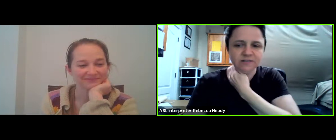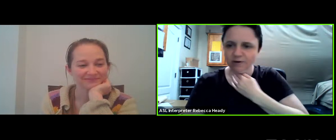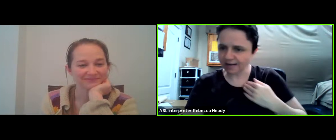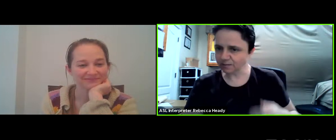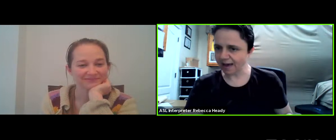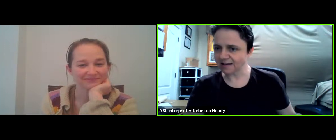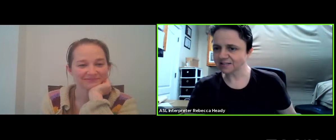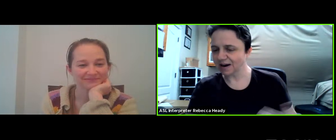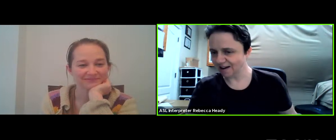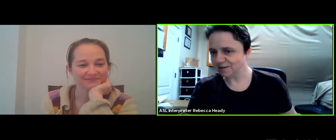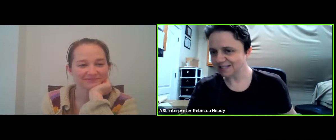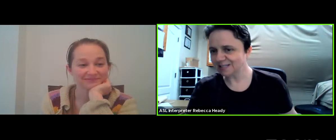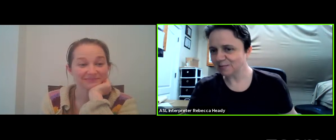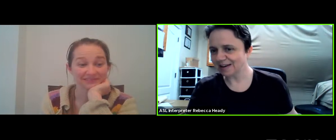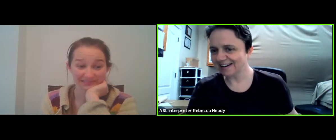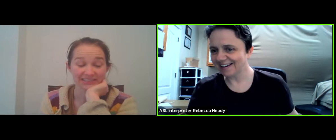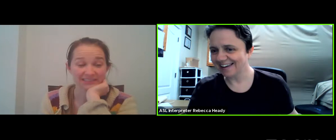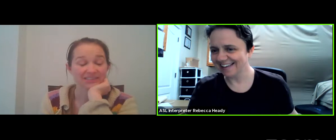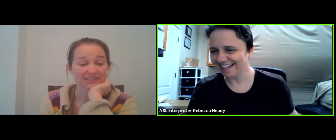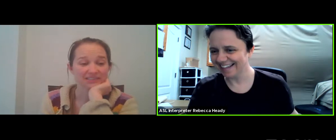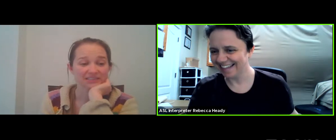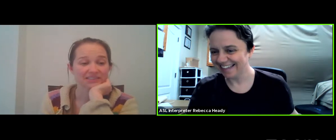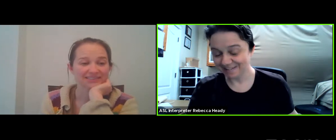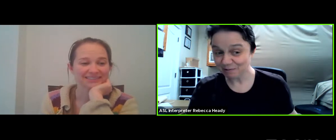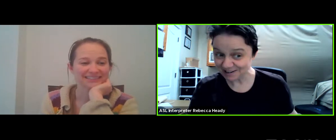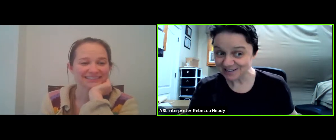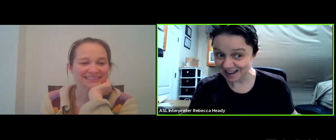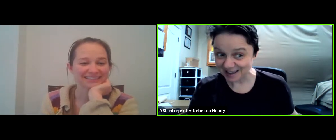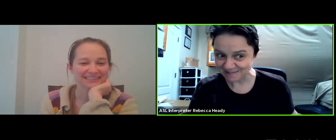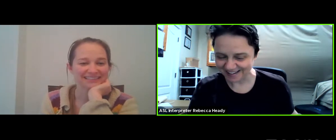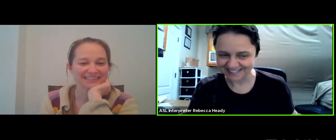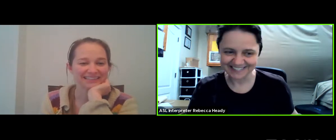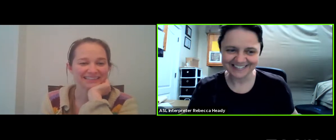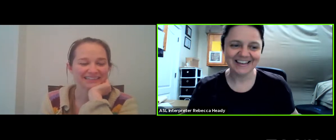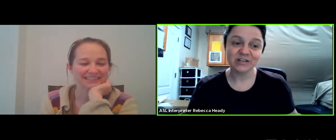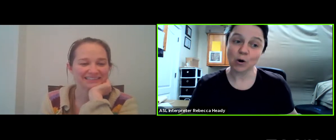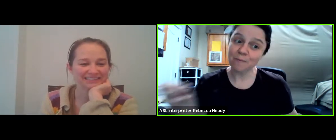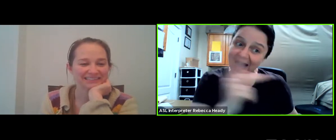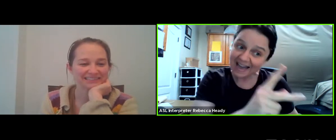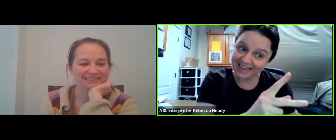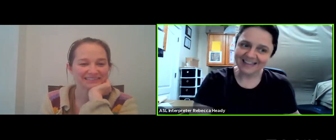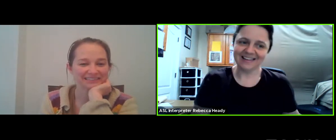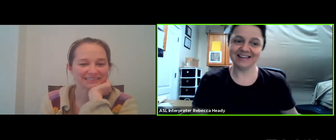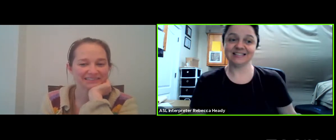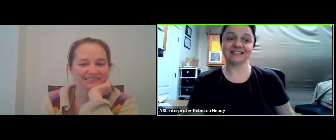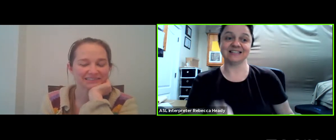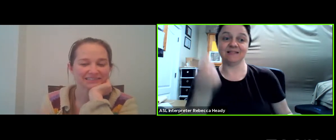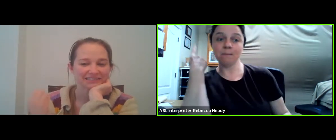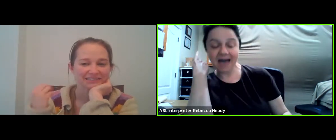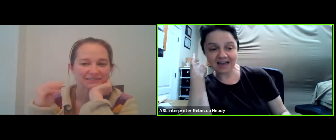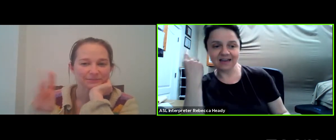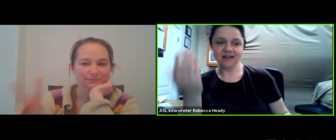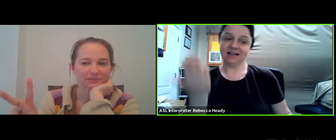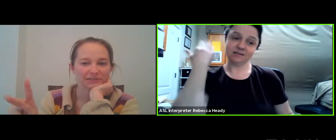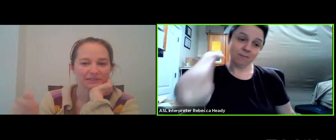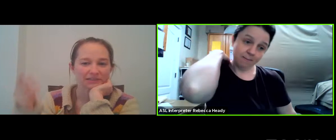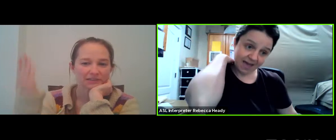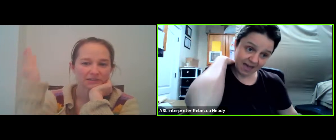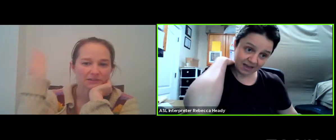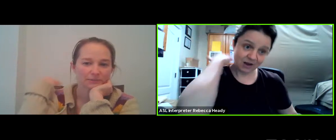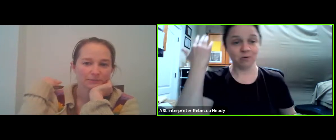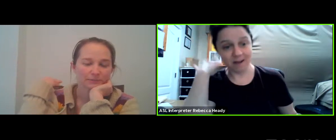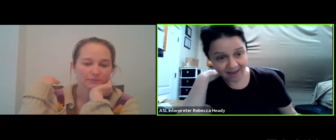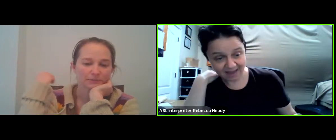Okay, so different kinds of backs, right? Obviously, depending on what you're talking about. Yeah. Back is it's in the back.